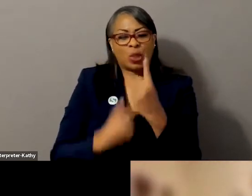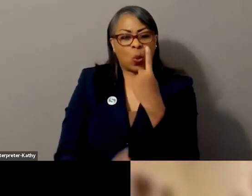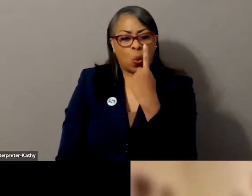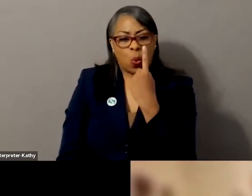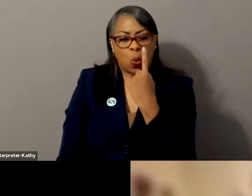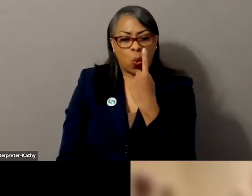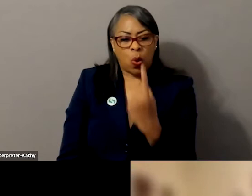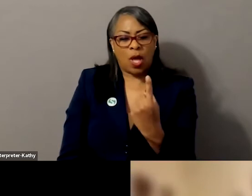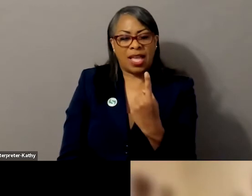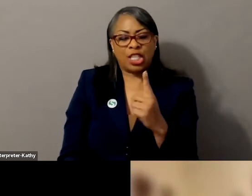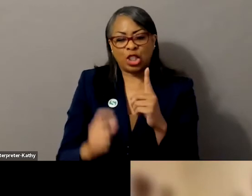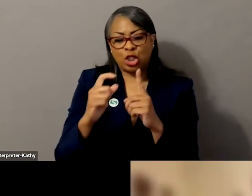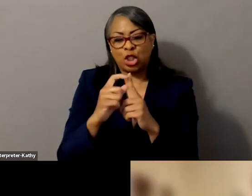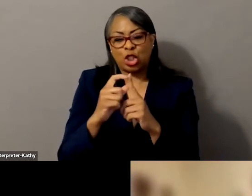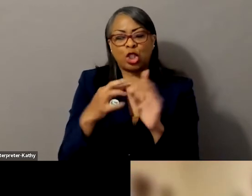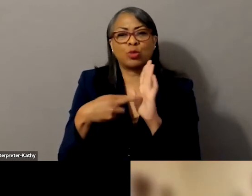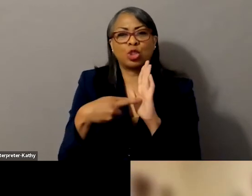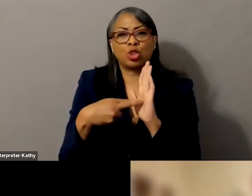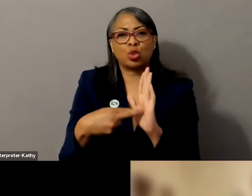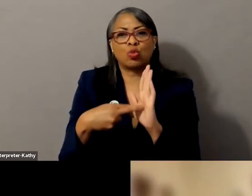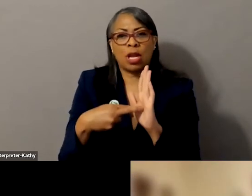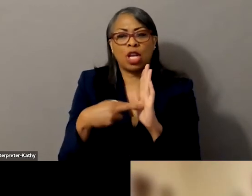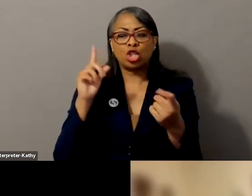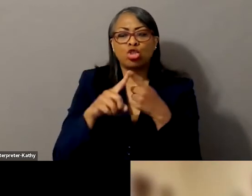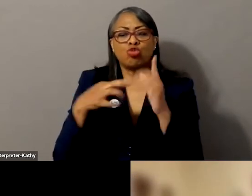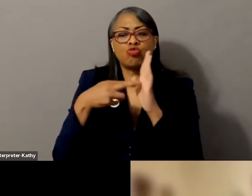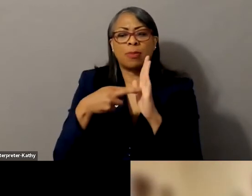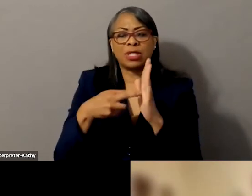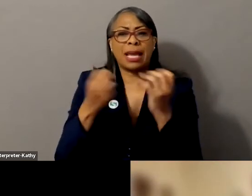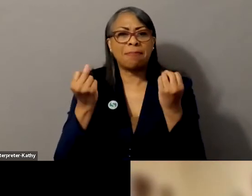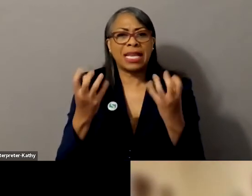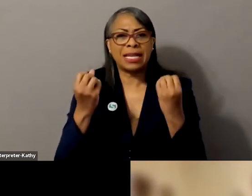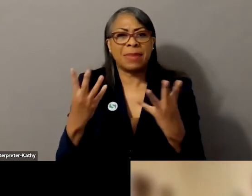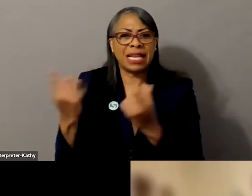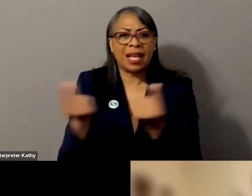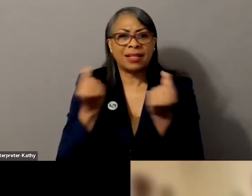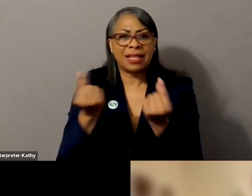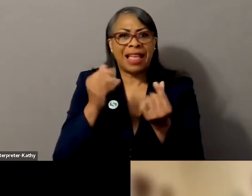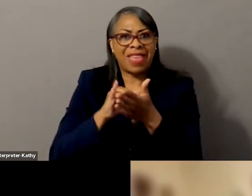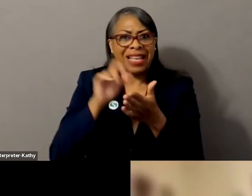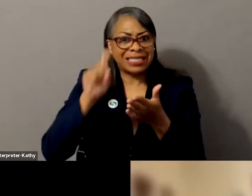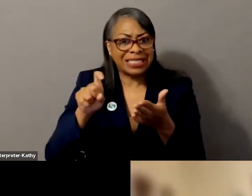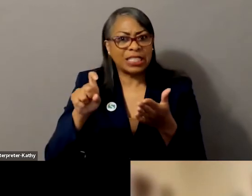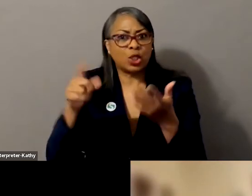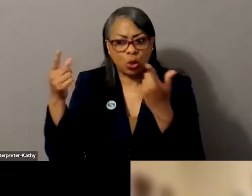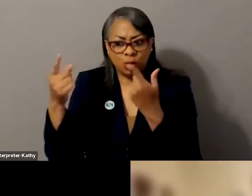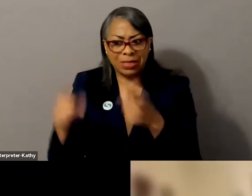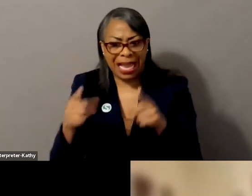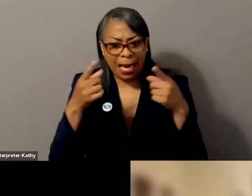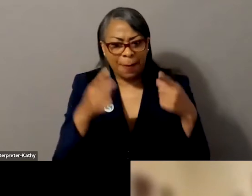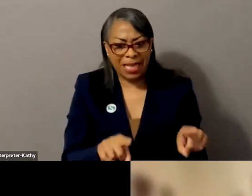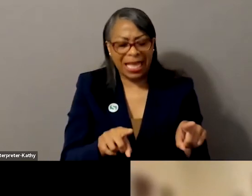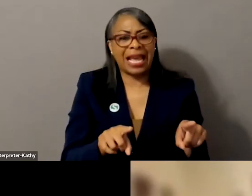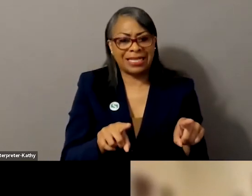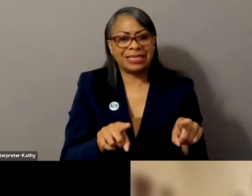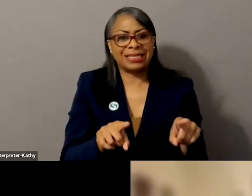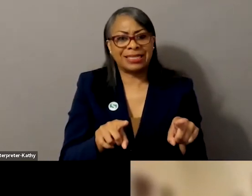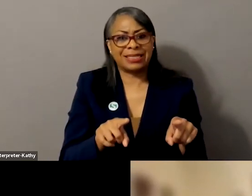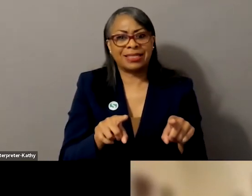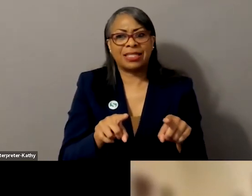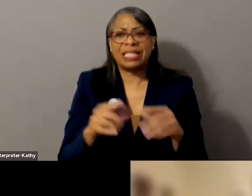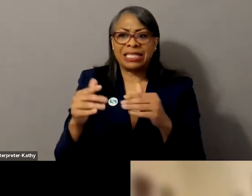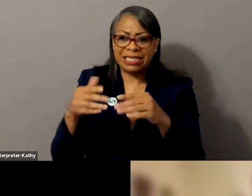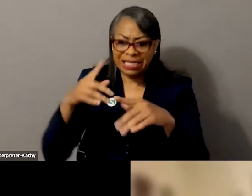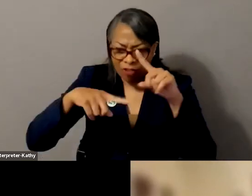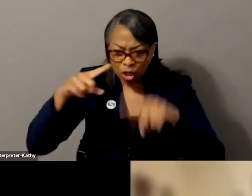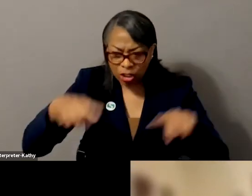to represent many, many activities that need to take place to ensure diversity, inclusion,